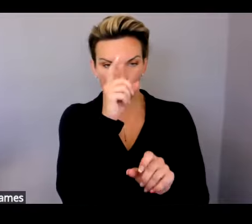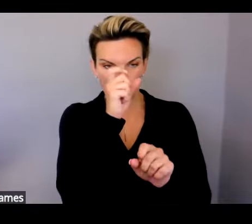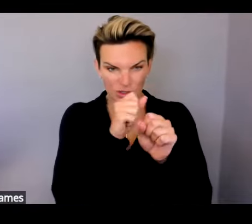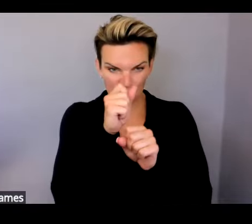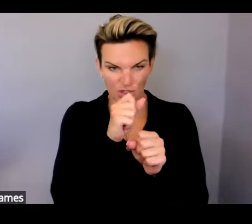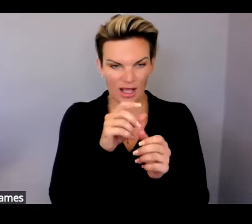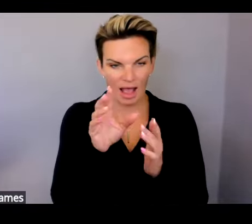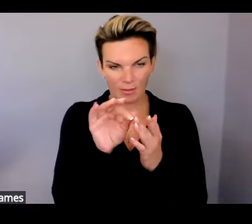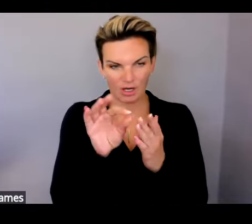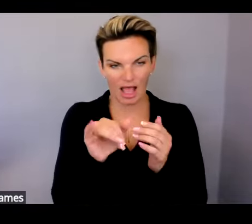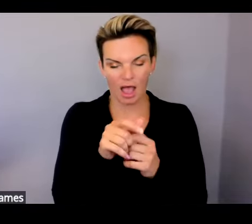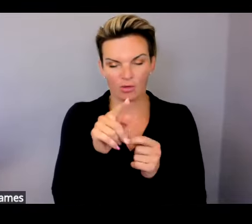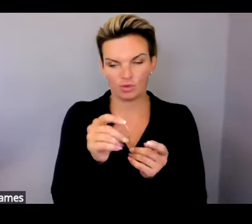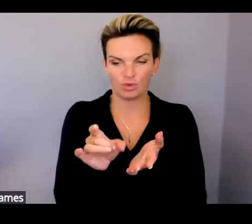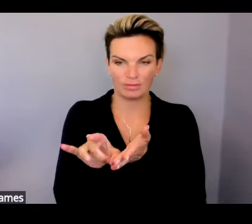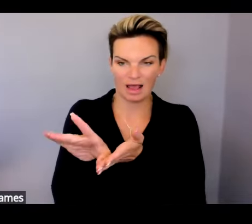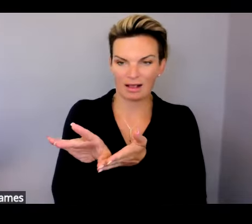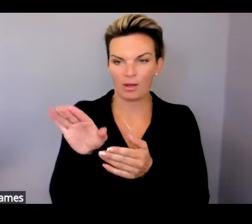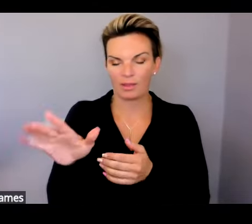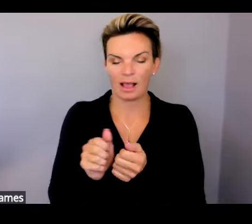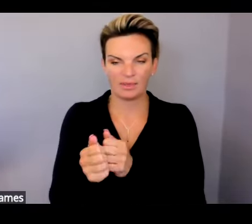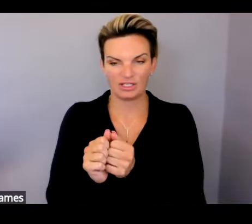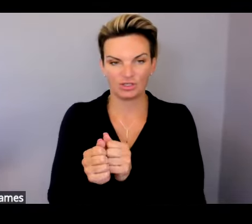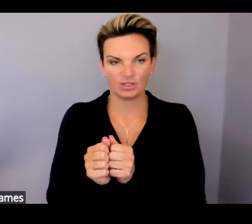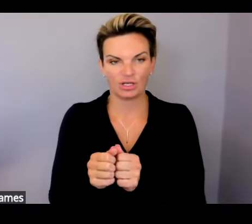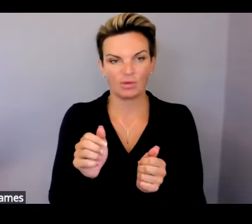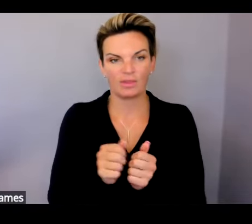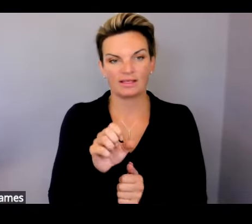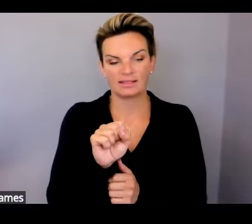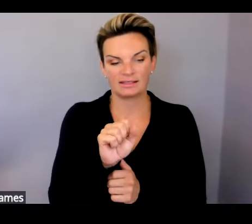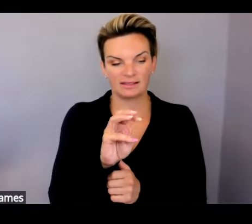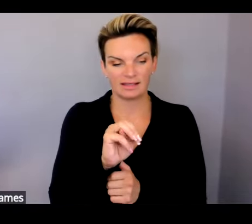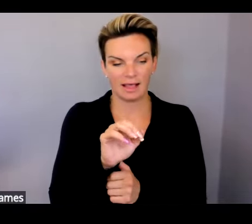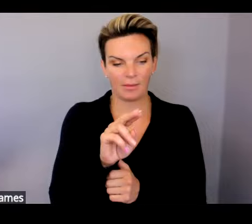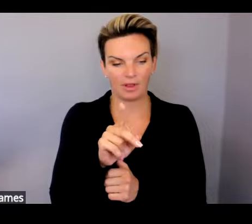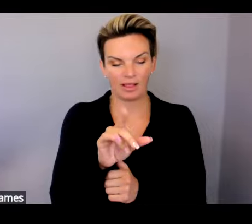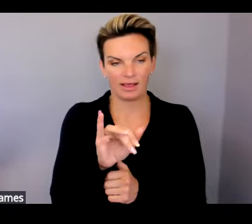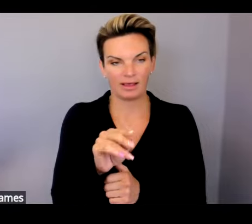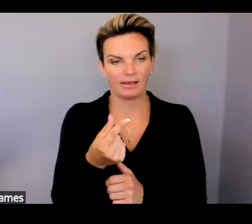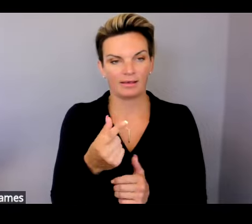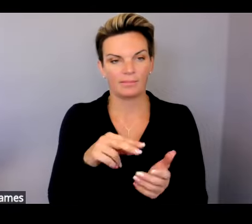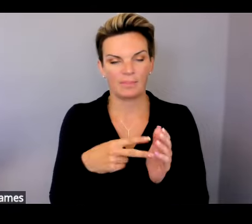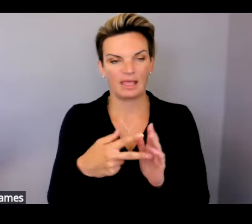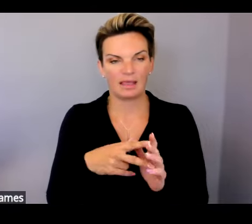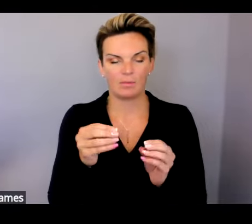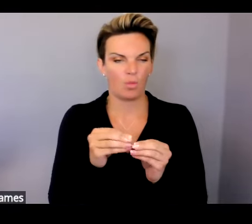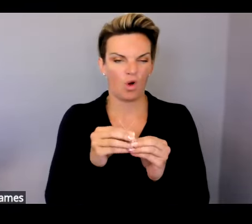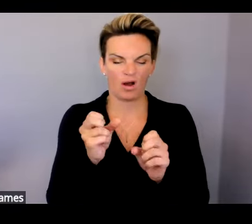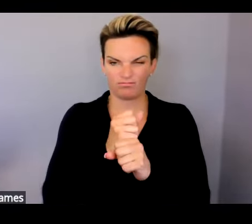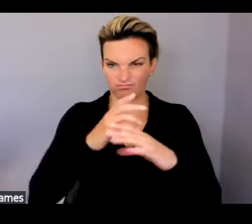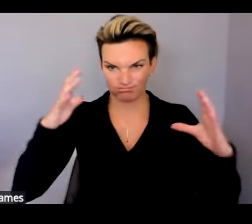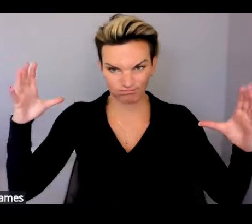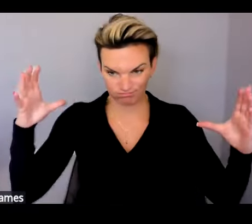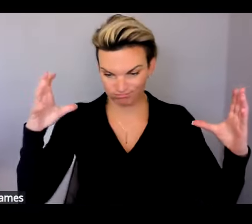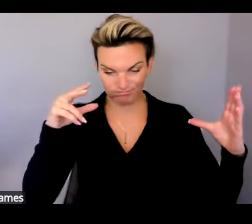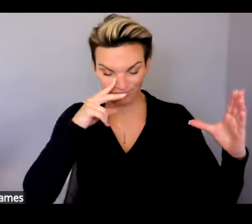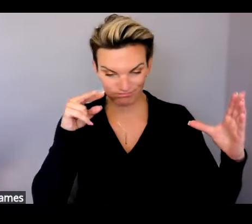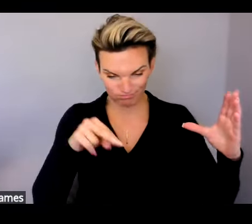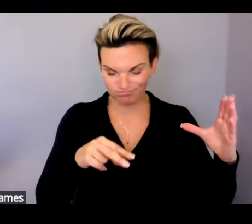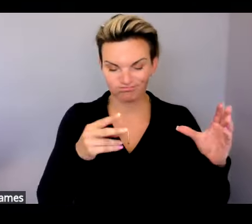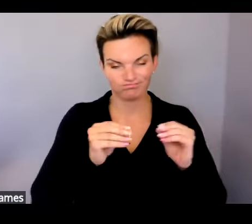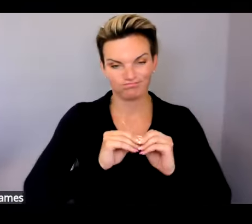out the competition. And with sampling, that's simply going to be more magnified, I think. So any